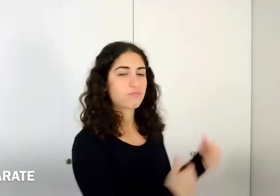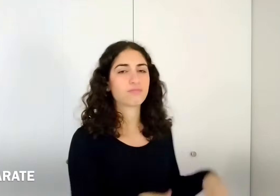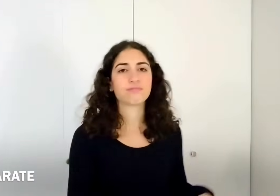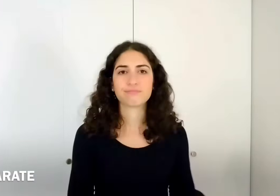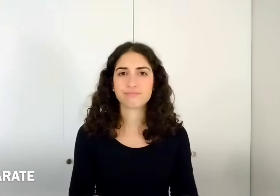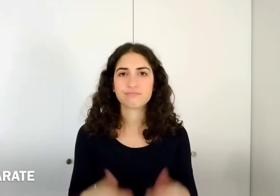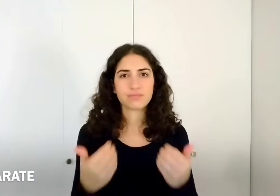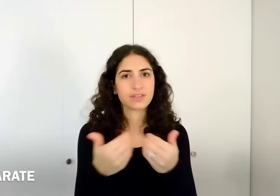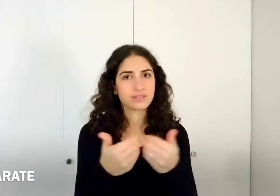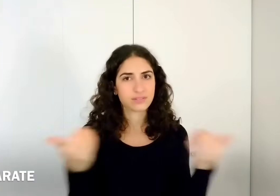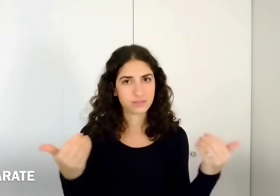Separate.